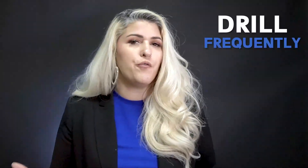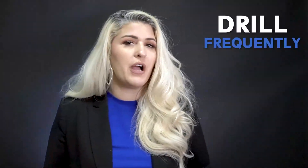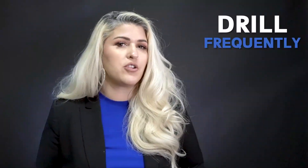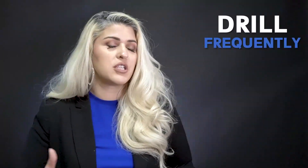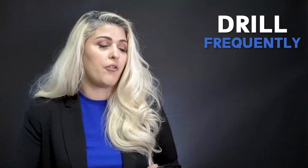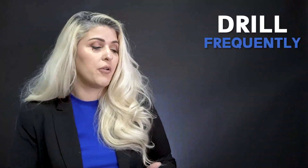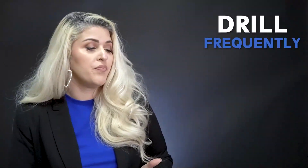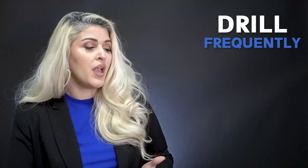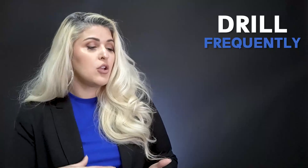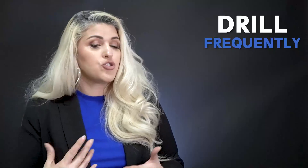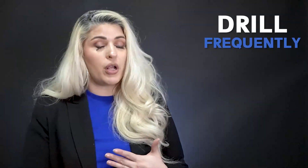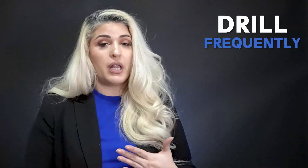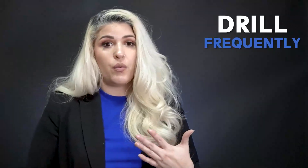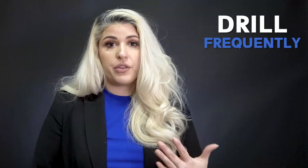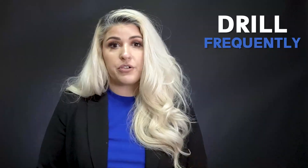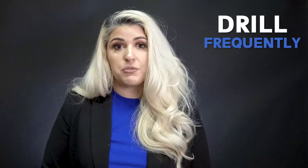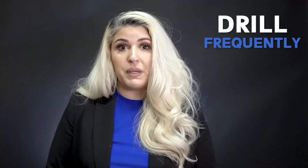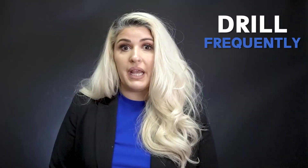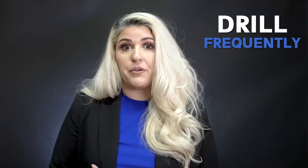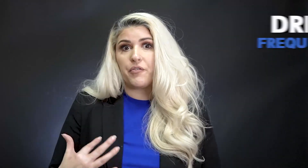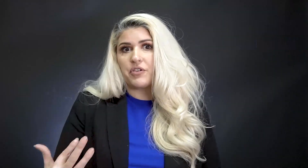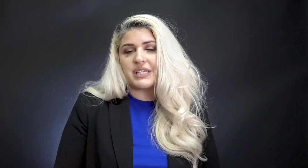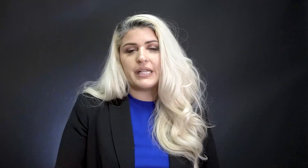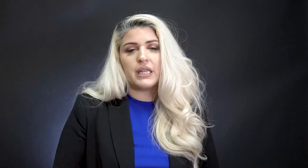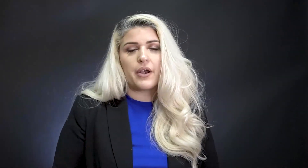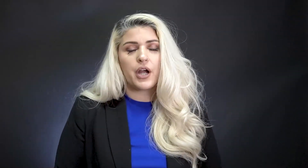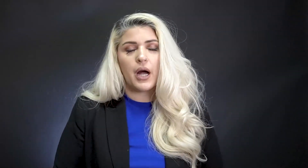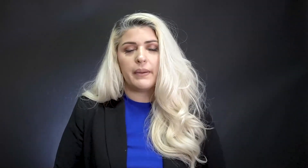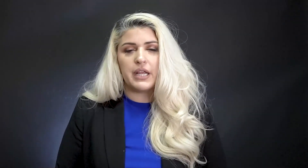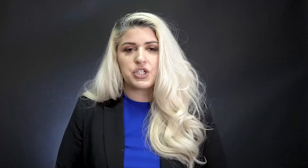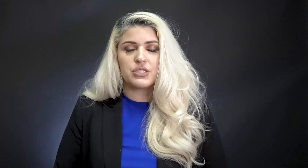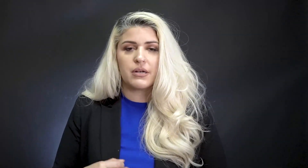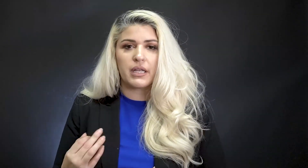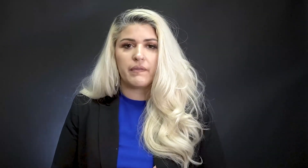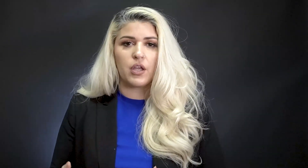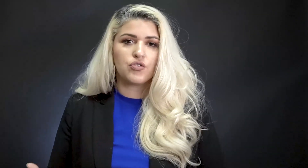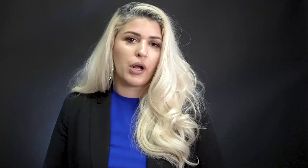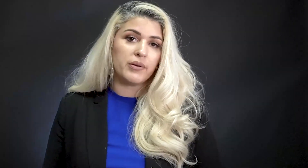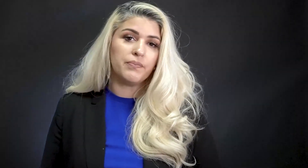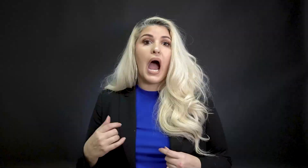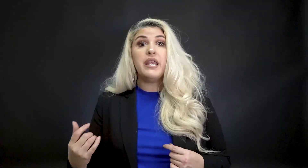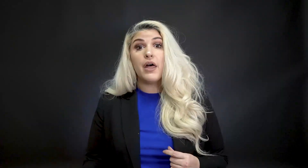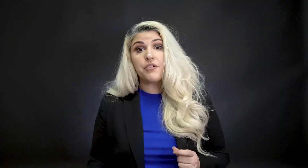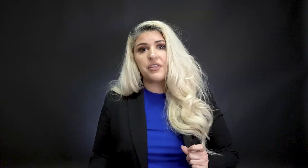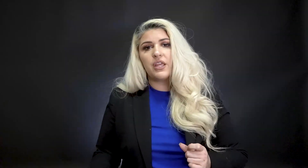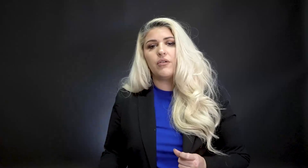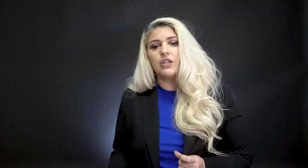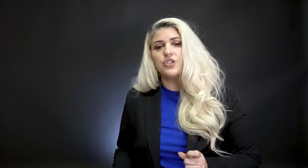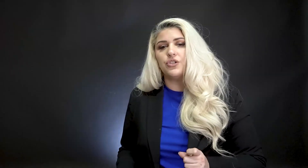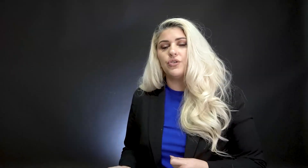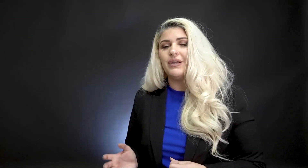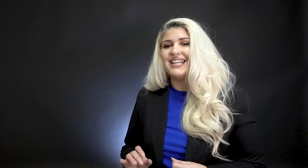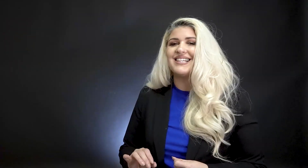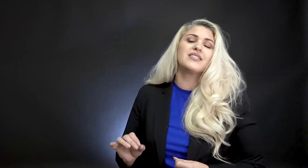find yourself struggling with your speed or if there's any letter combinations that are giving you trouble. Another thing you can do is